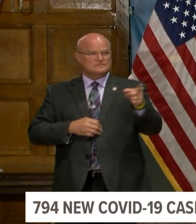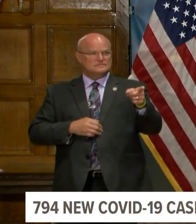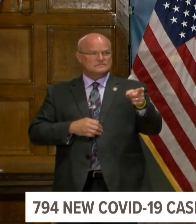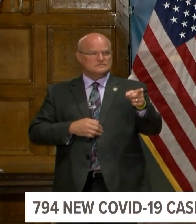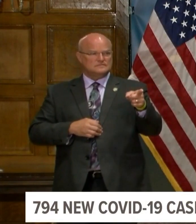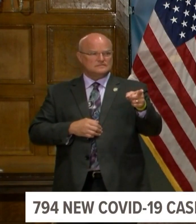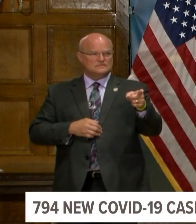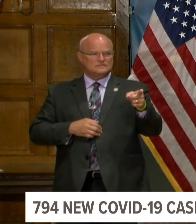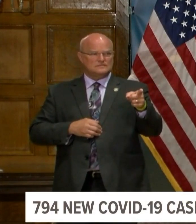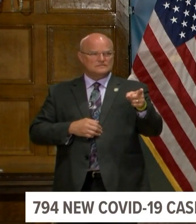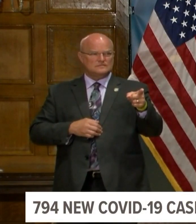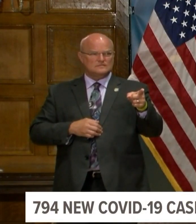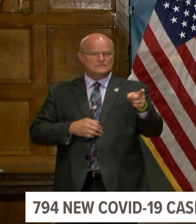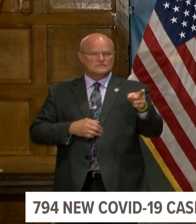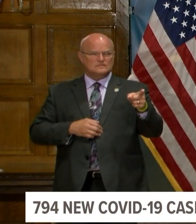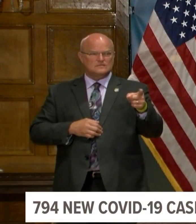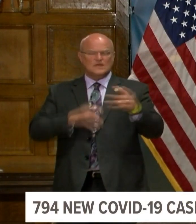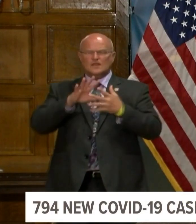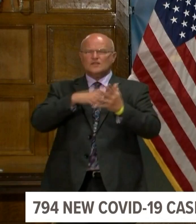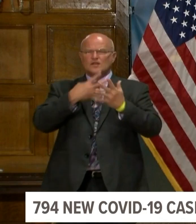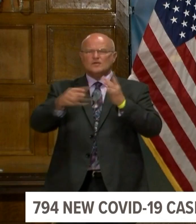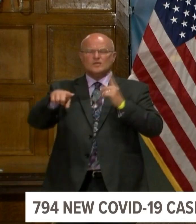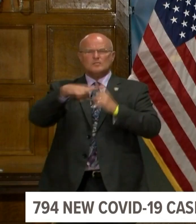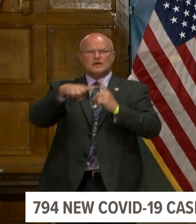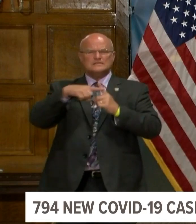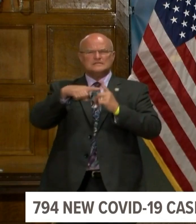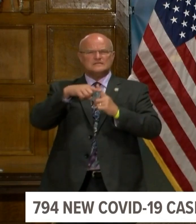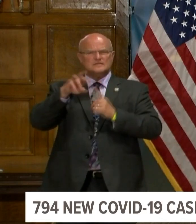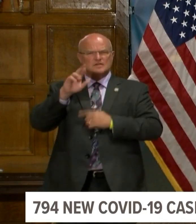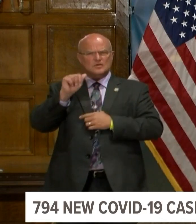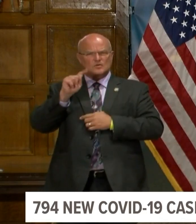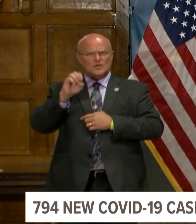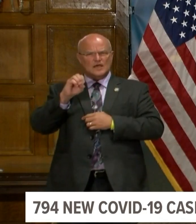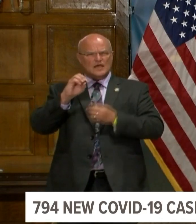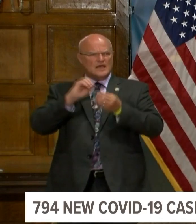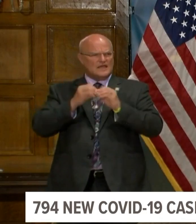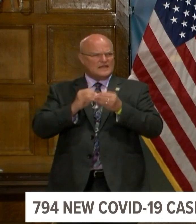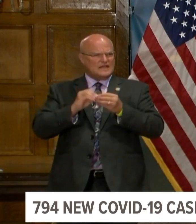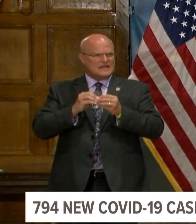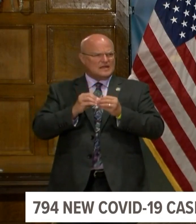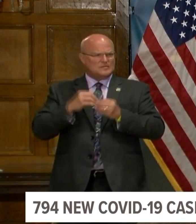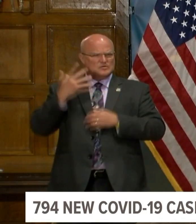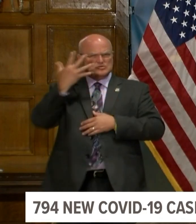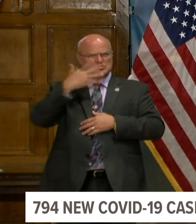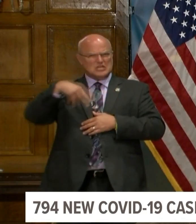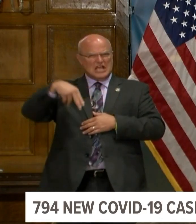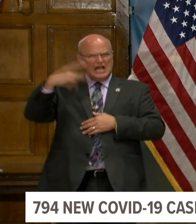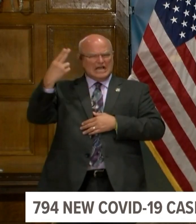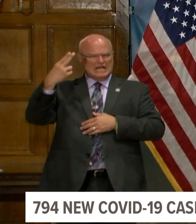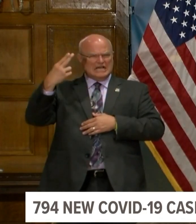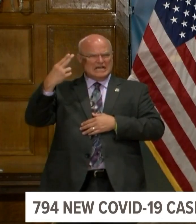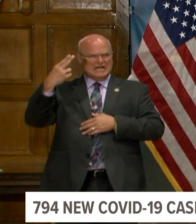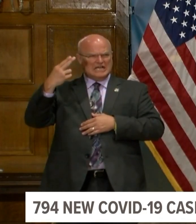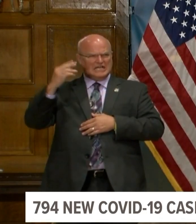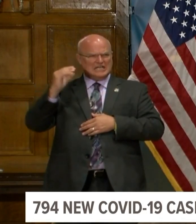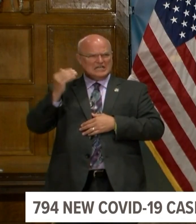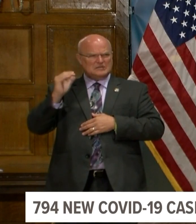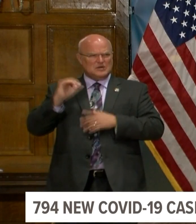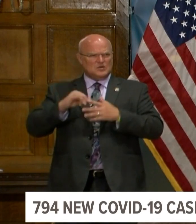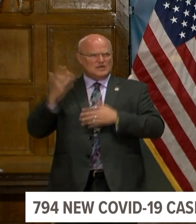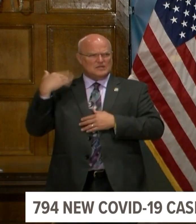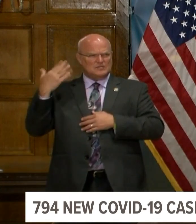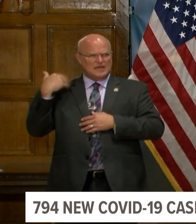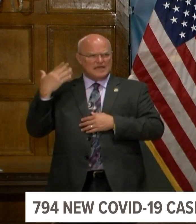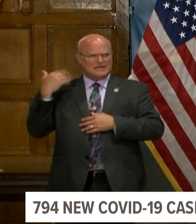The graph that you showed with the positivity rate, those numbers look pretty high compared to, what they've been in the